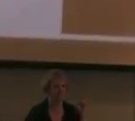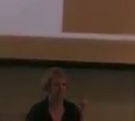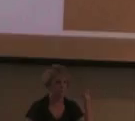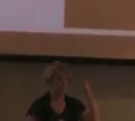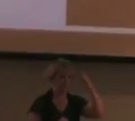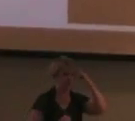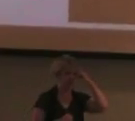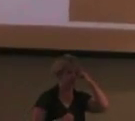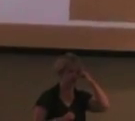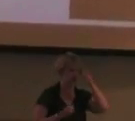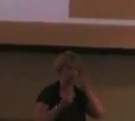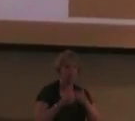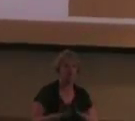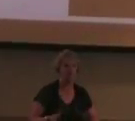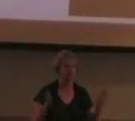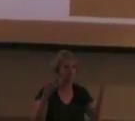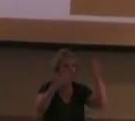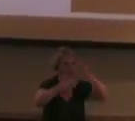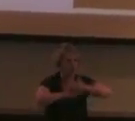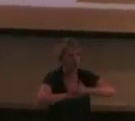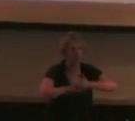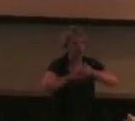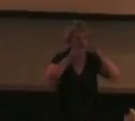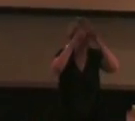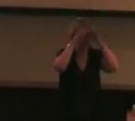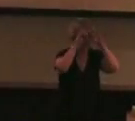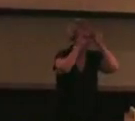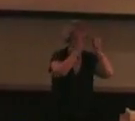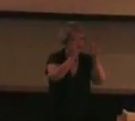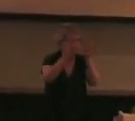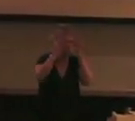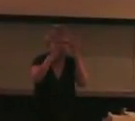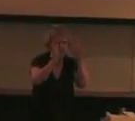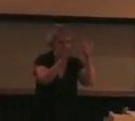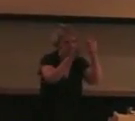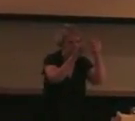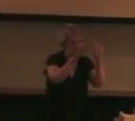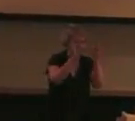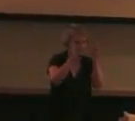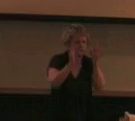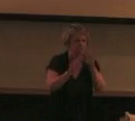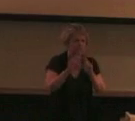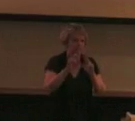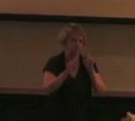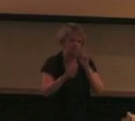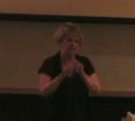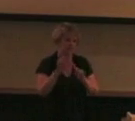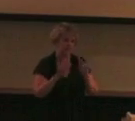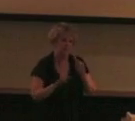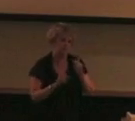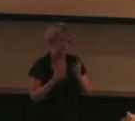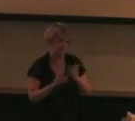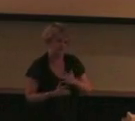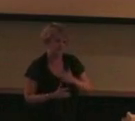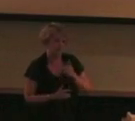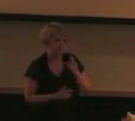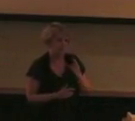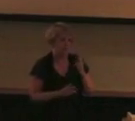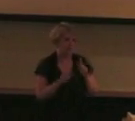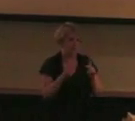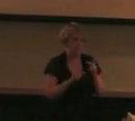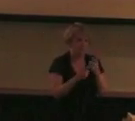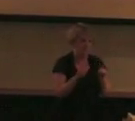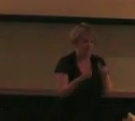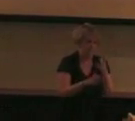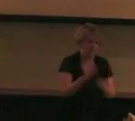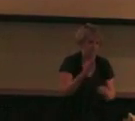they're lost in the dark. So you see two little eyes up there in the dark. Well, that's how a lot of deaf people, or maybe people who have language